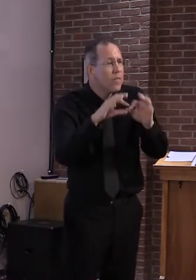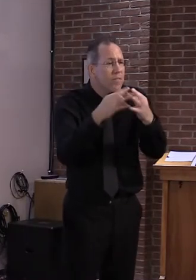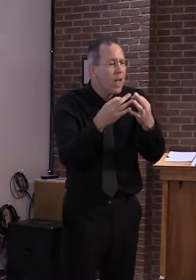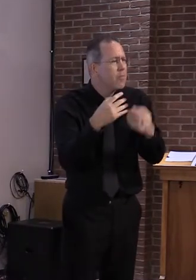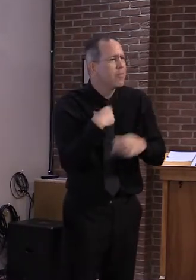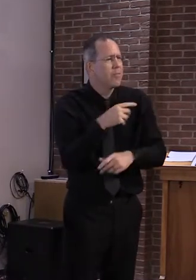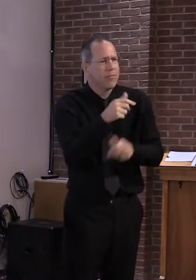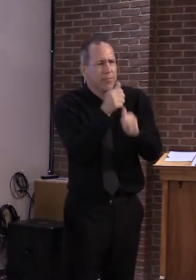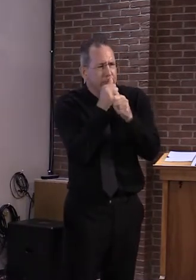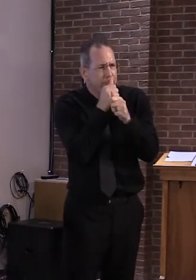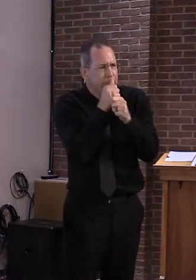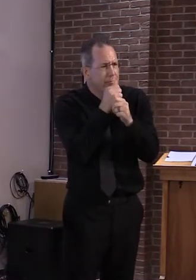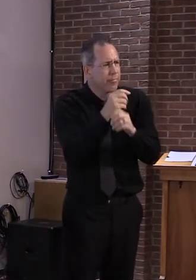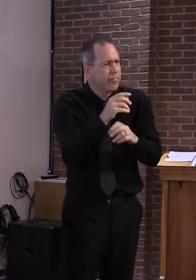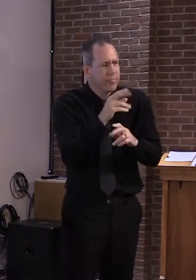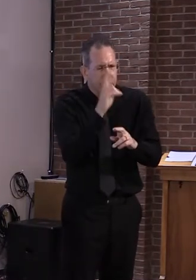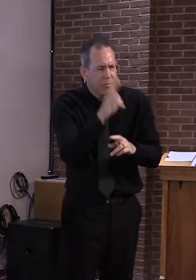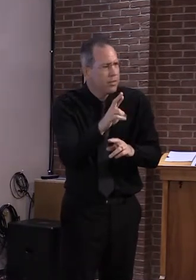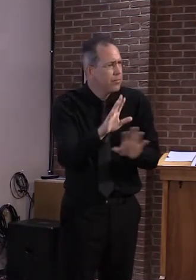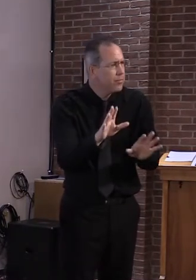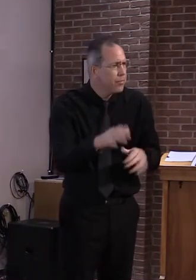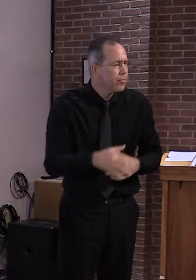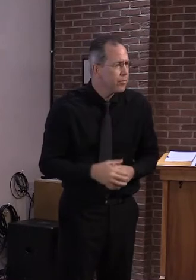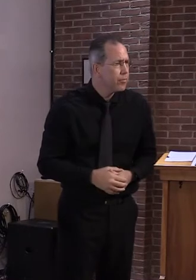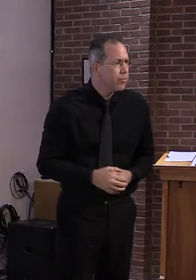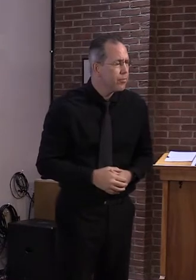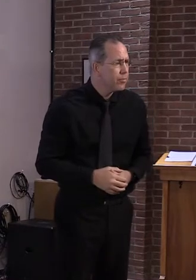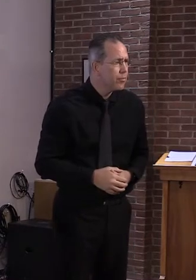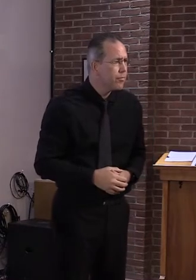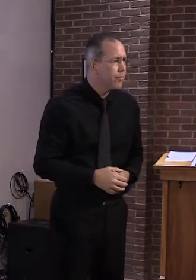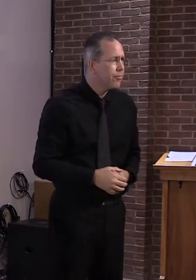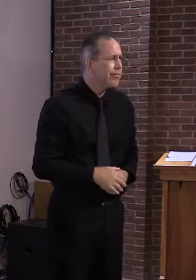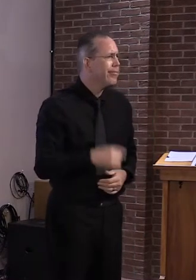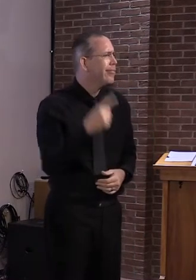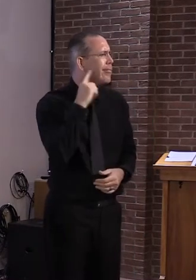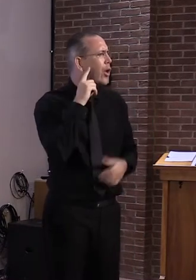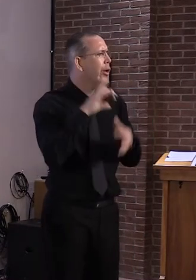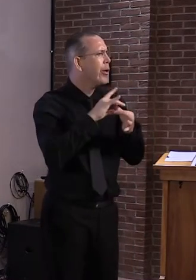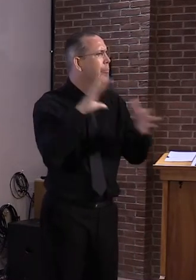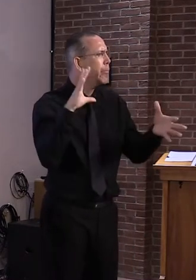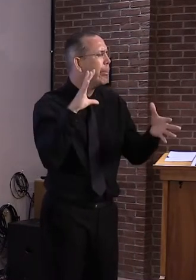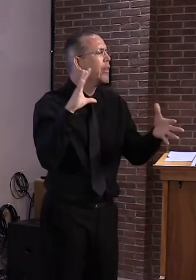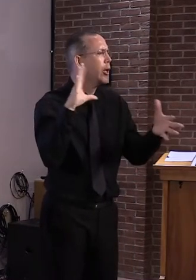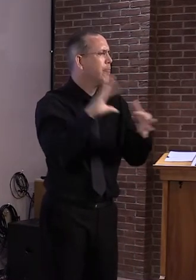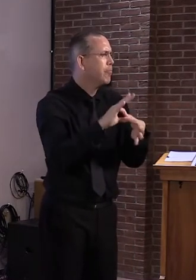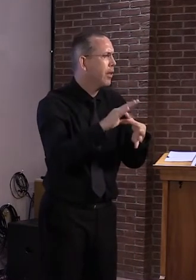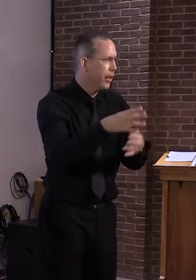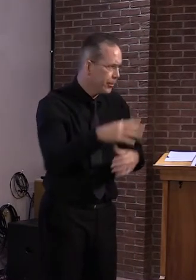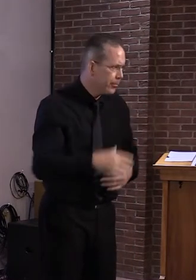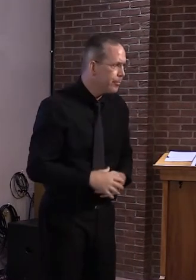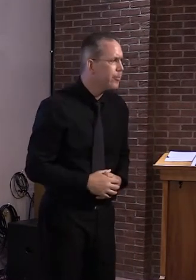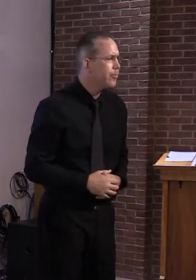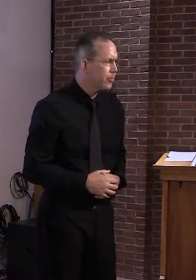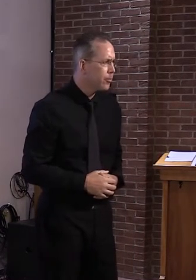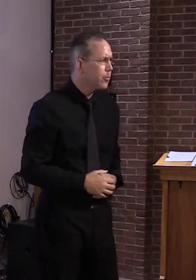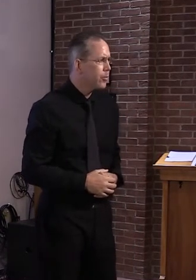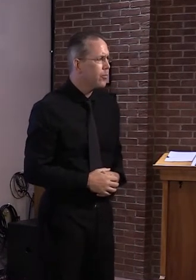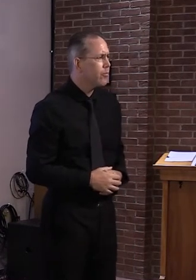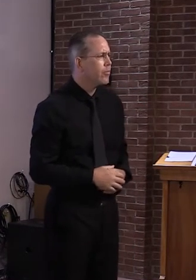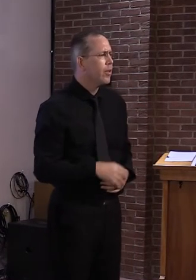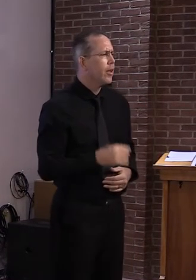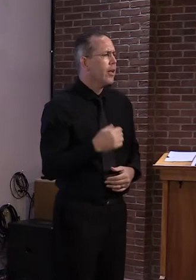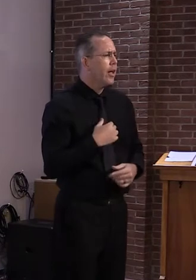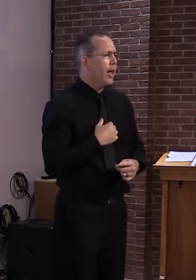No, and I salute you for your transparency and things like that, but I'm not aware of who's tried to stigmatize